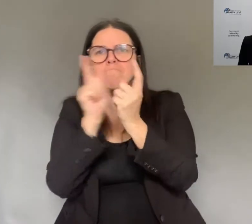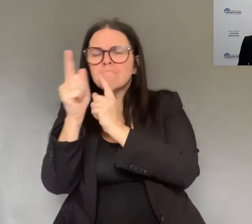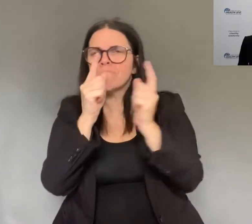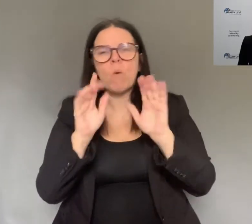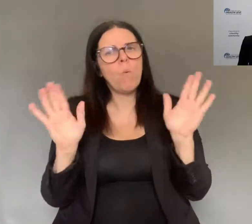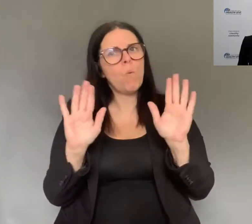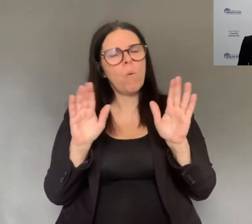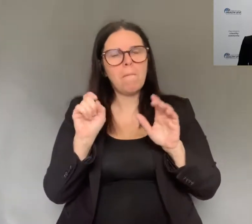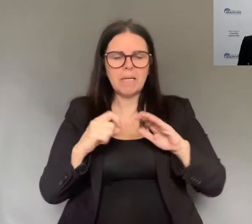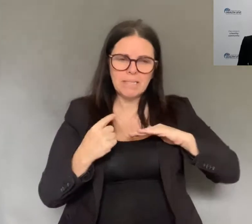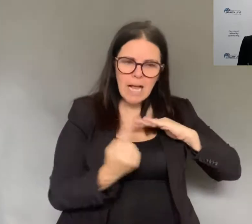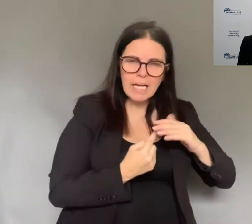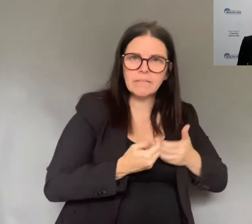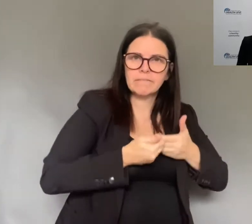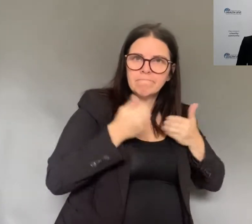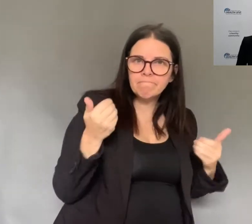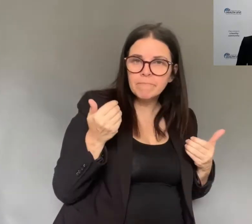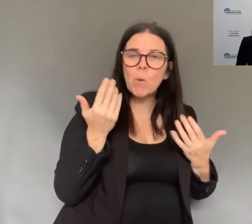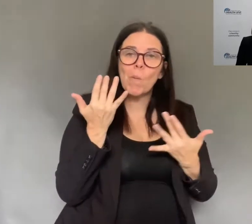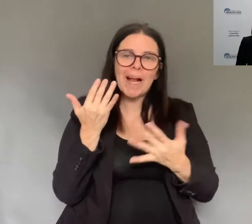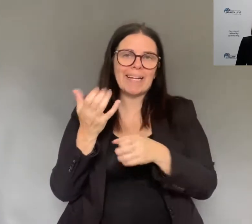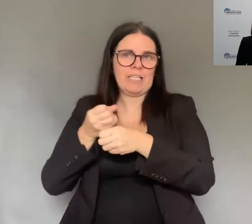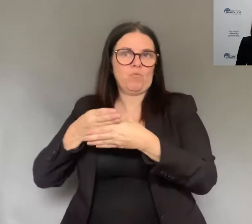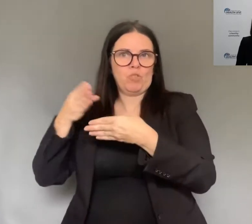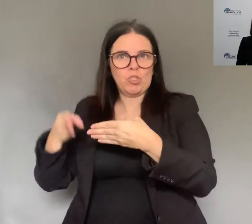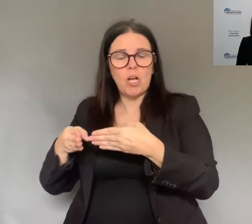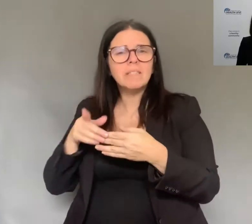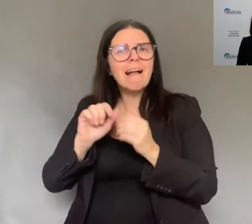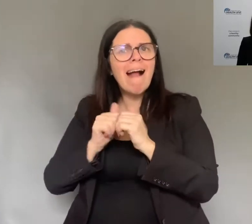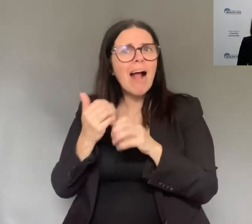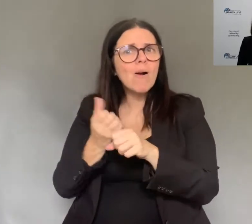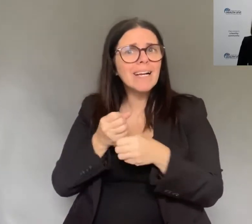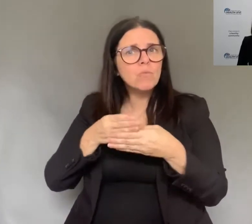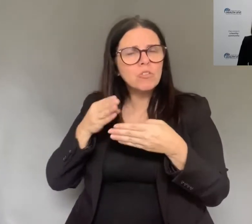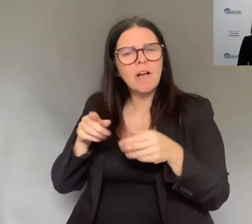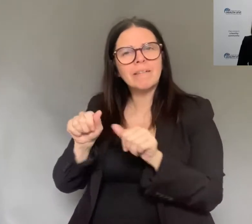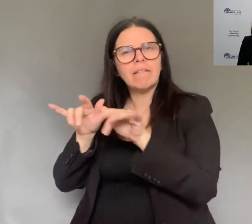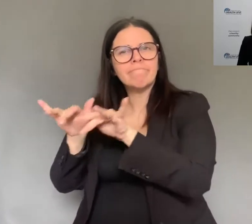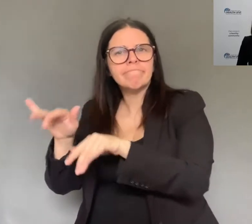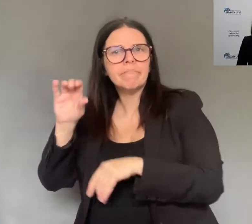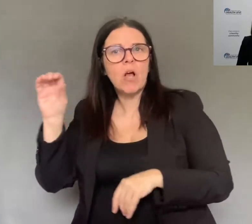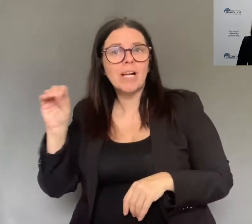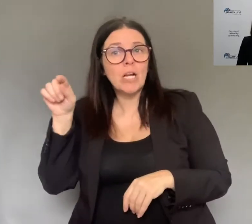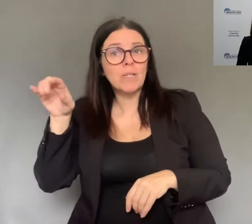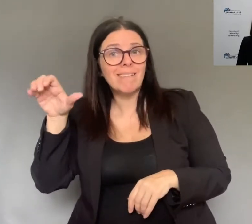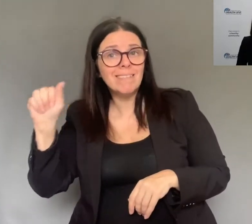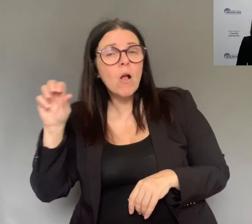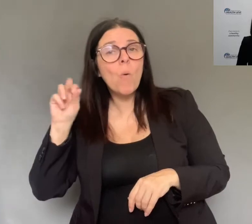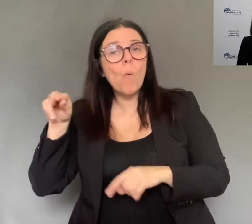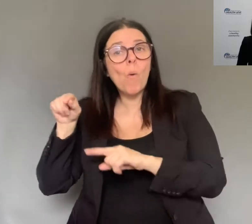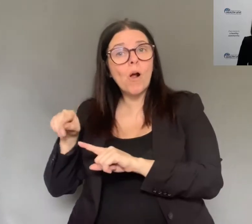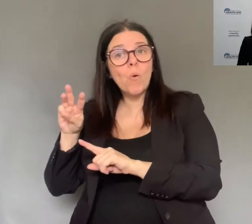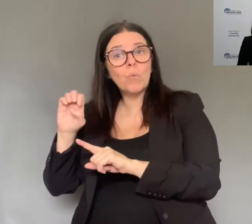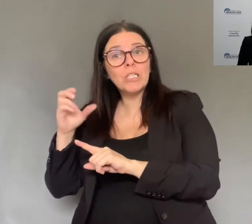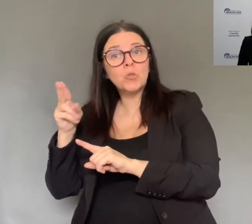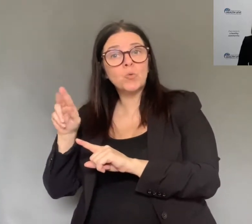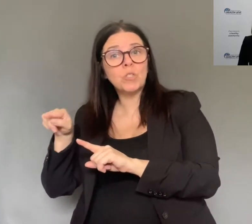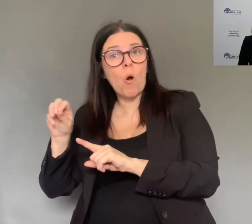remember that while you are awaiting your results, you must remain in self-isolation. I will now share the most current case